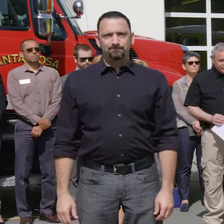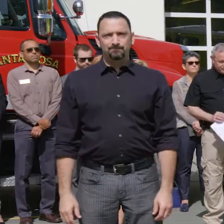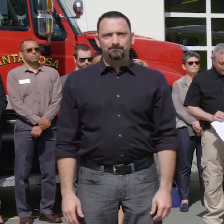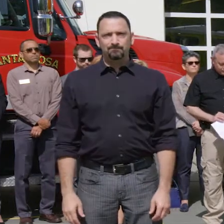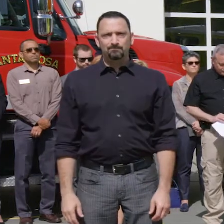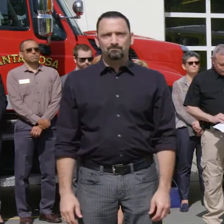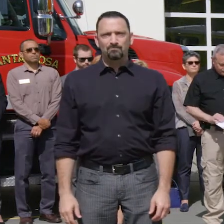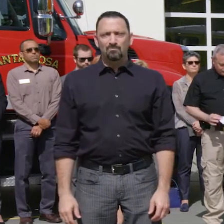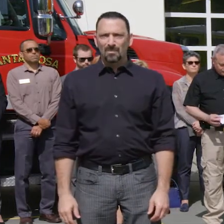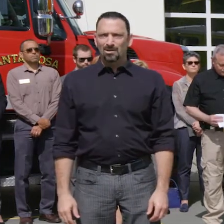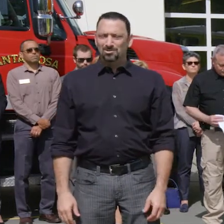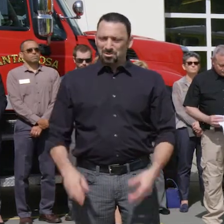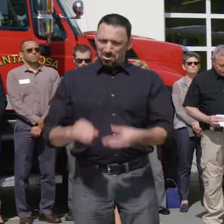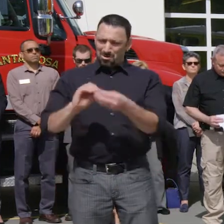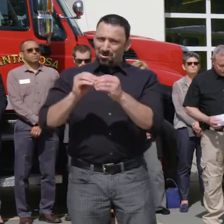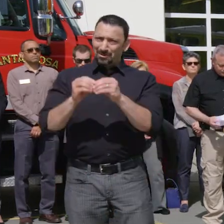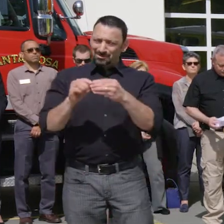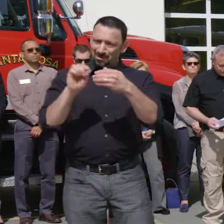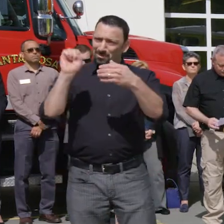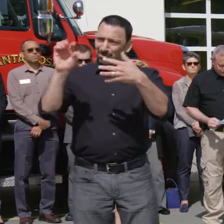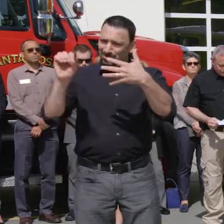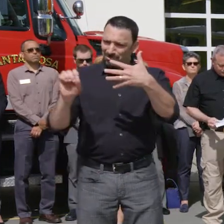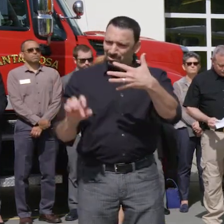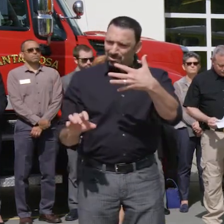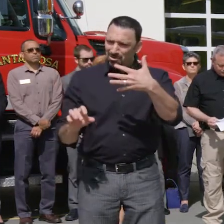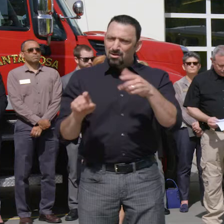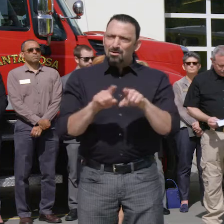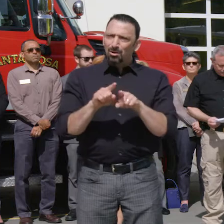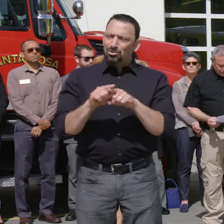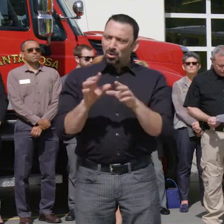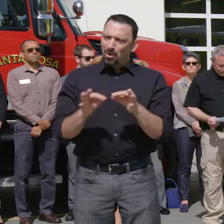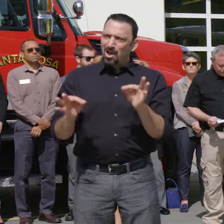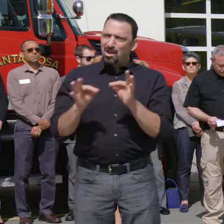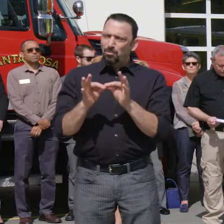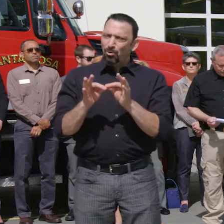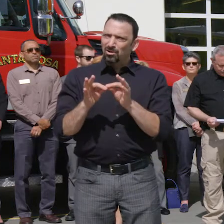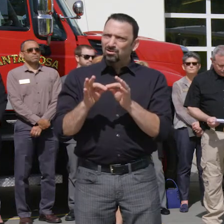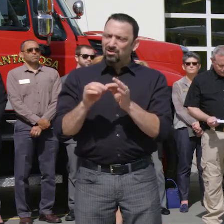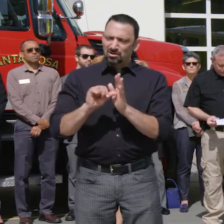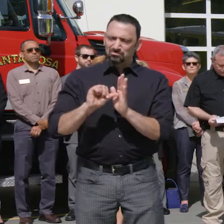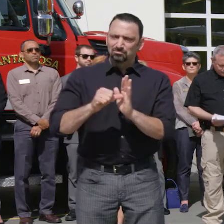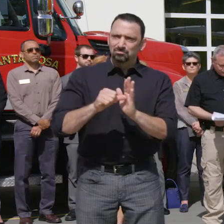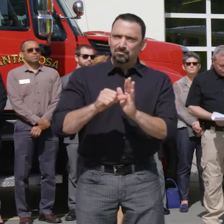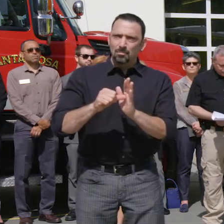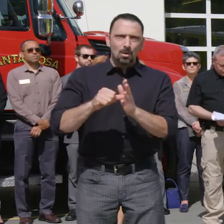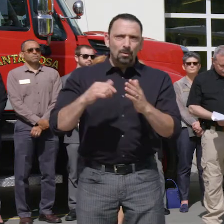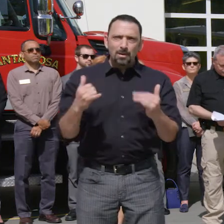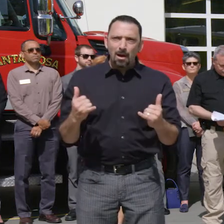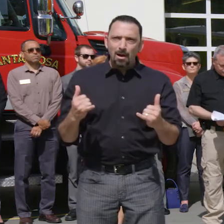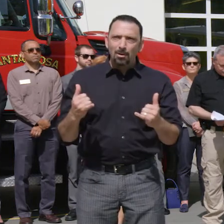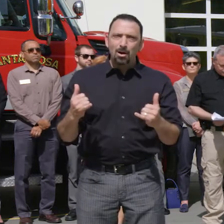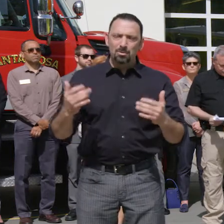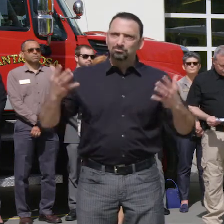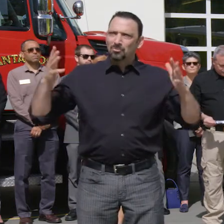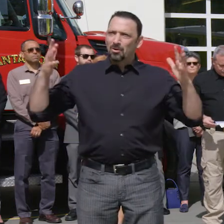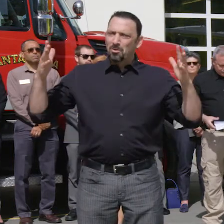These numbers also indicate an important milestone, that we are fully into recovery mode at this